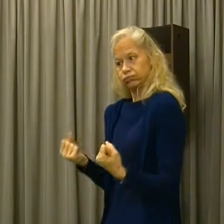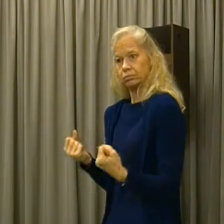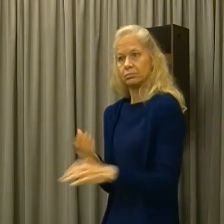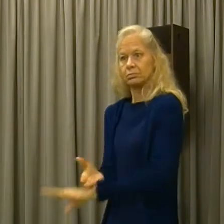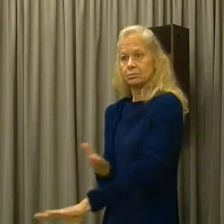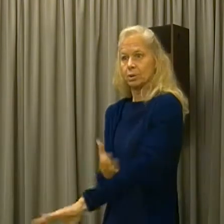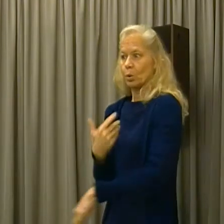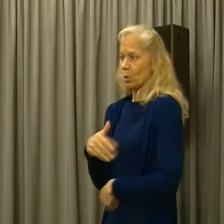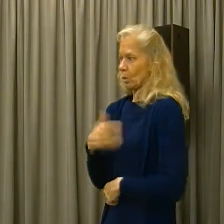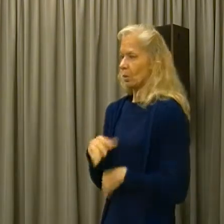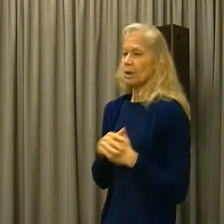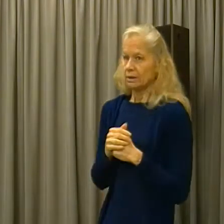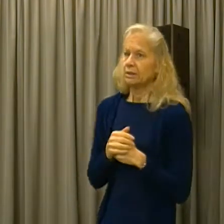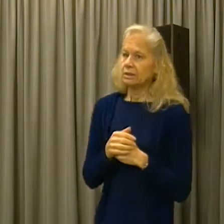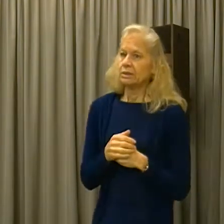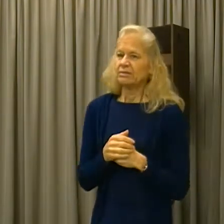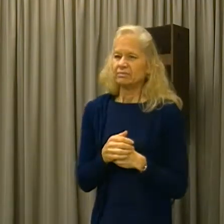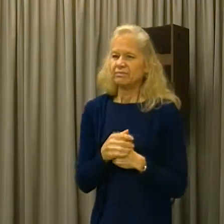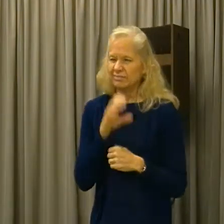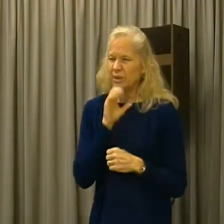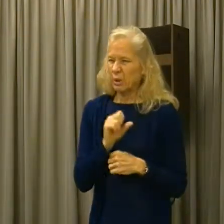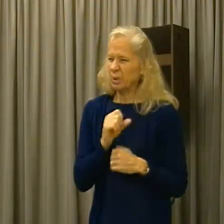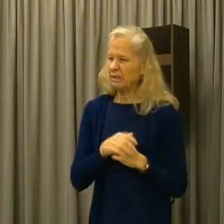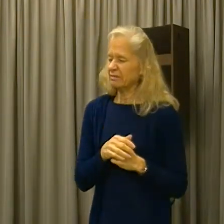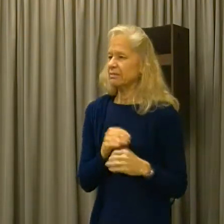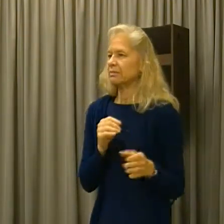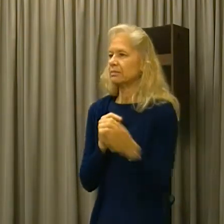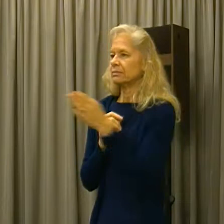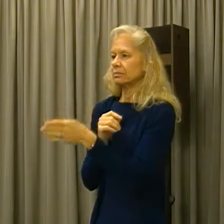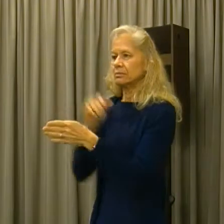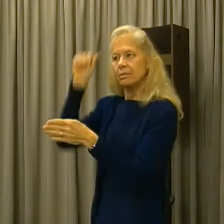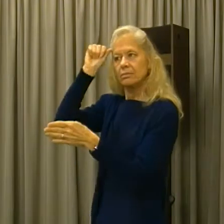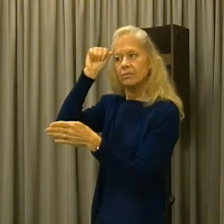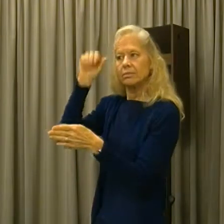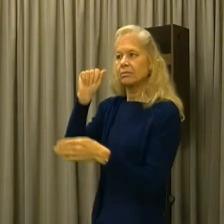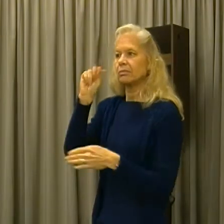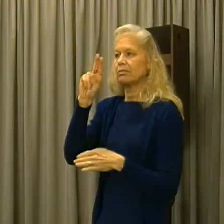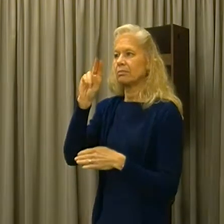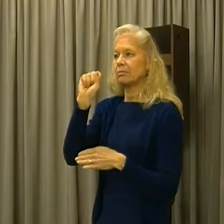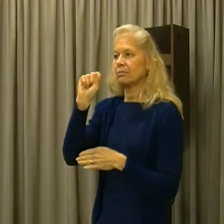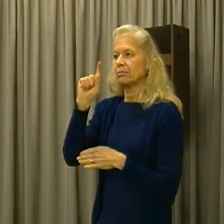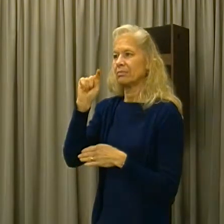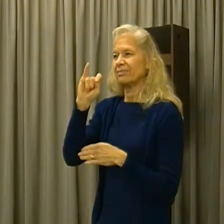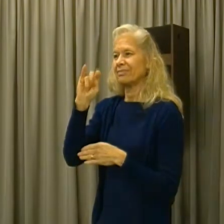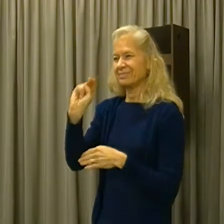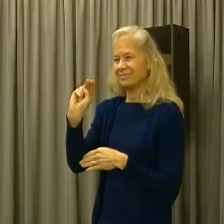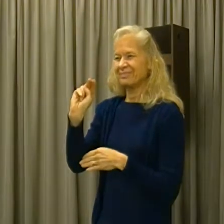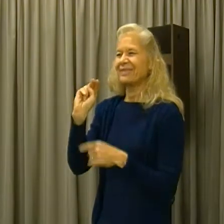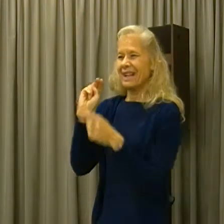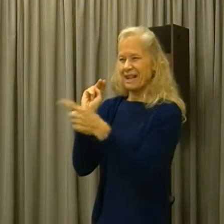That's good. All right. Brother Austin. Yes, I just praise the Lord for the wonderful life he's given me. It's hard to believe. It's